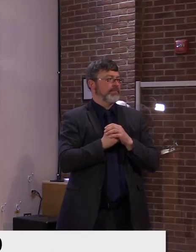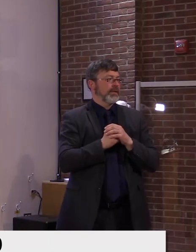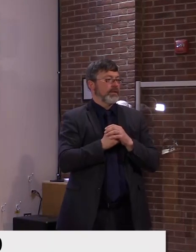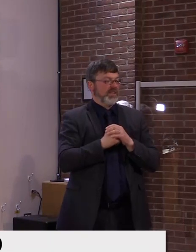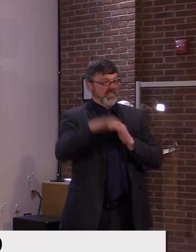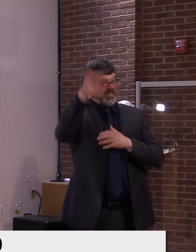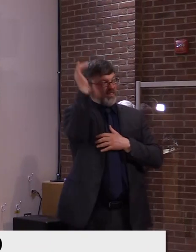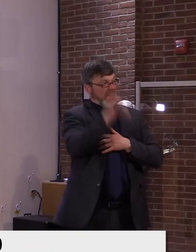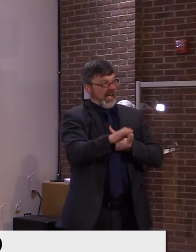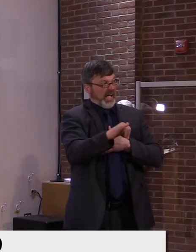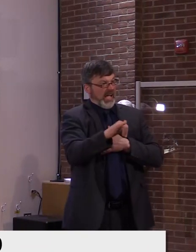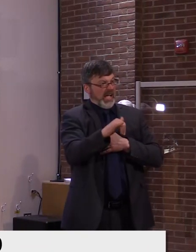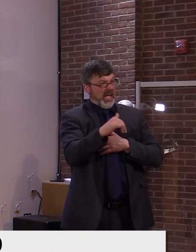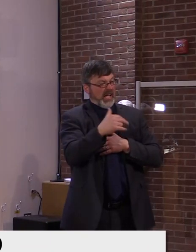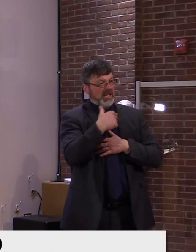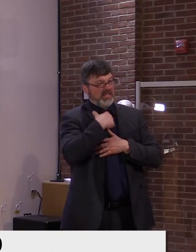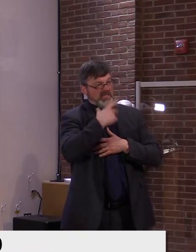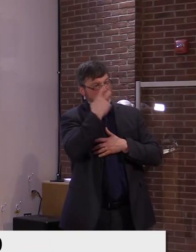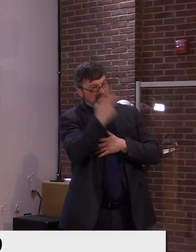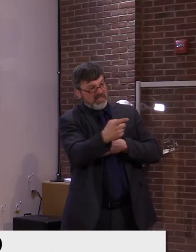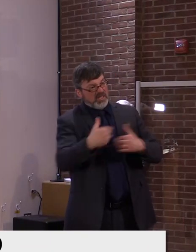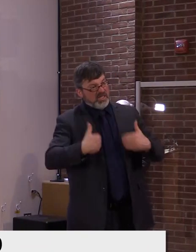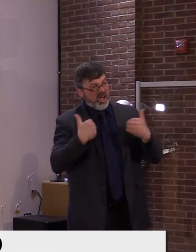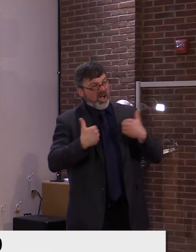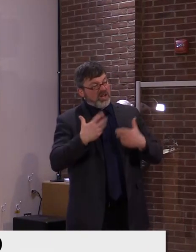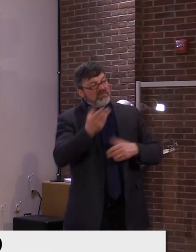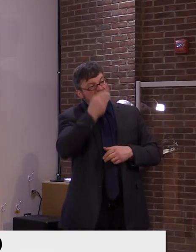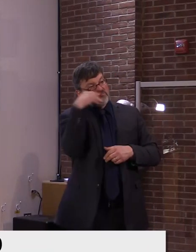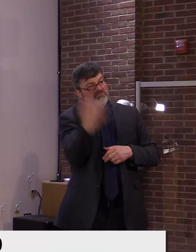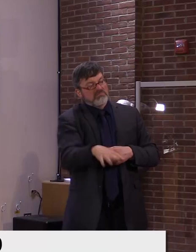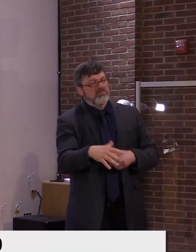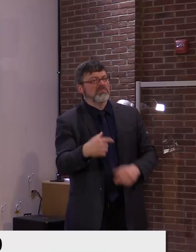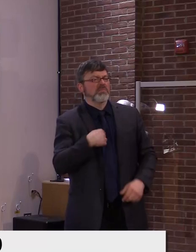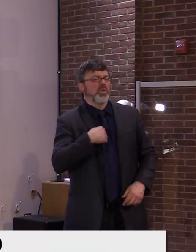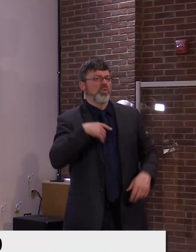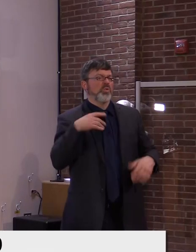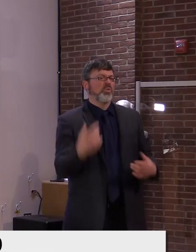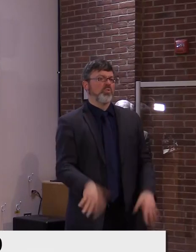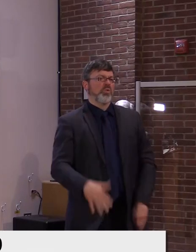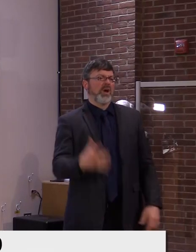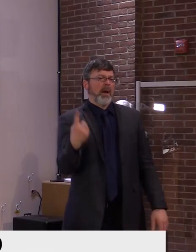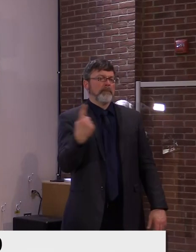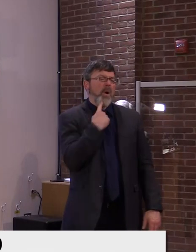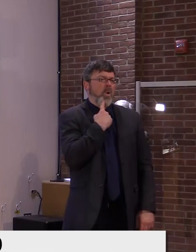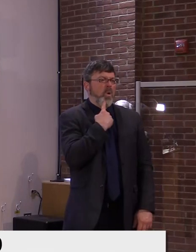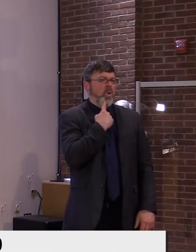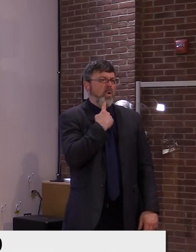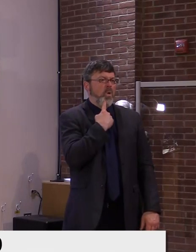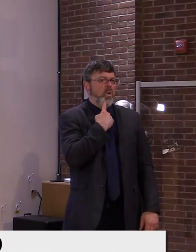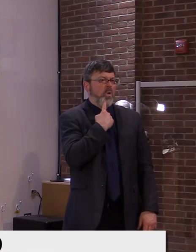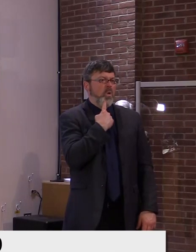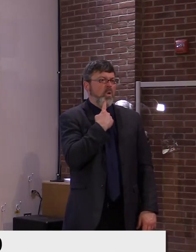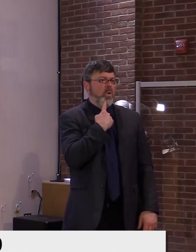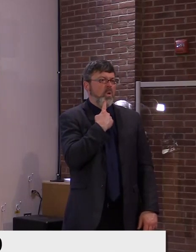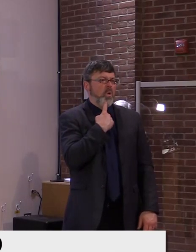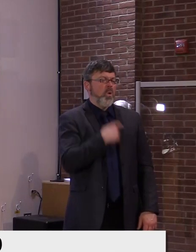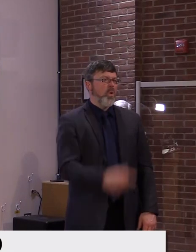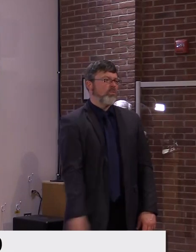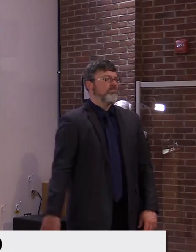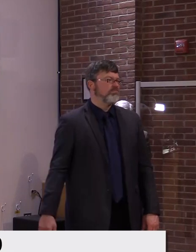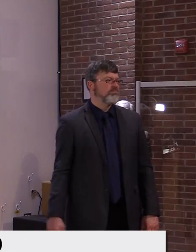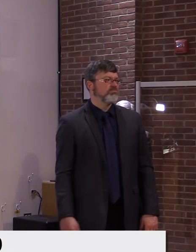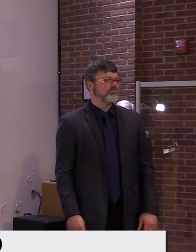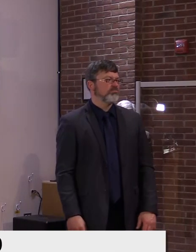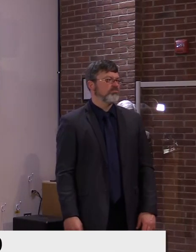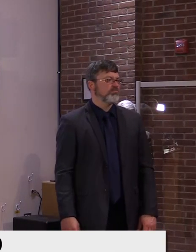rules. This kind of behavior is just not okay right now. Not by young people, not by middle-aged or older adults,